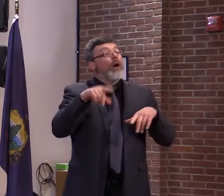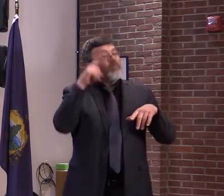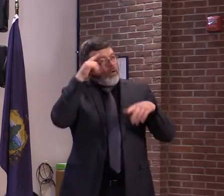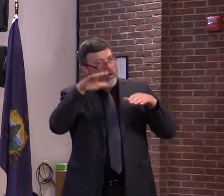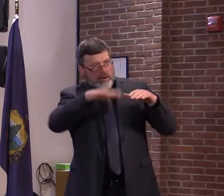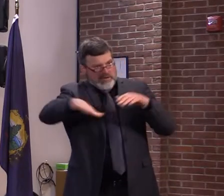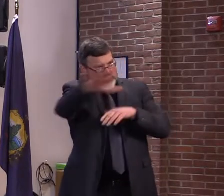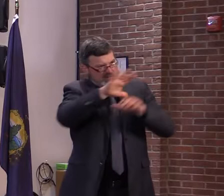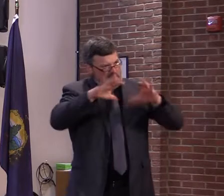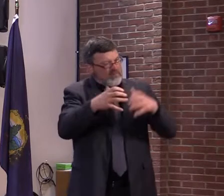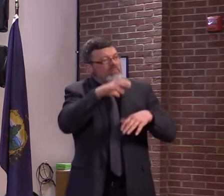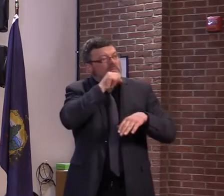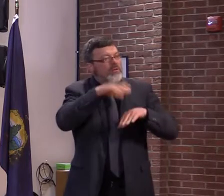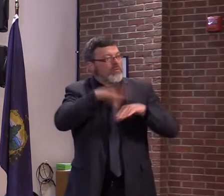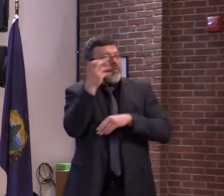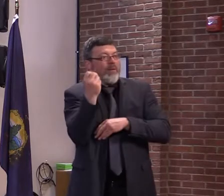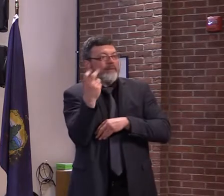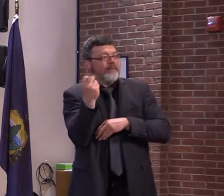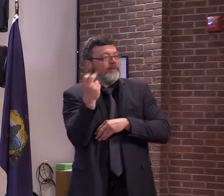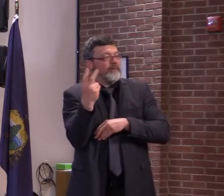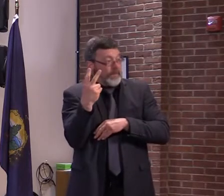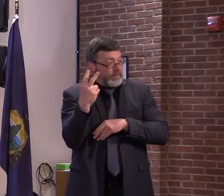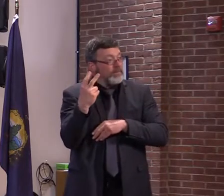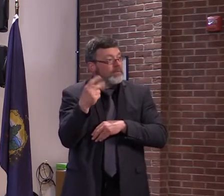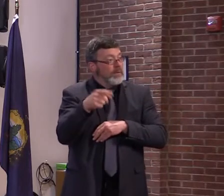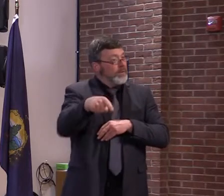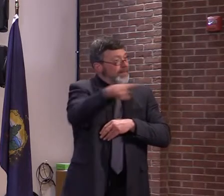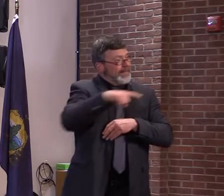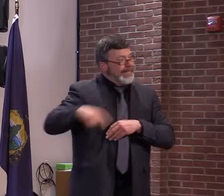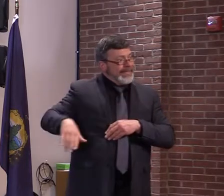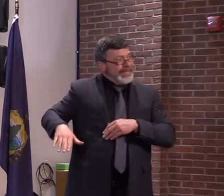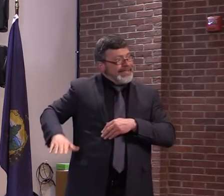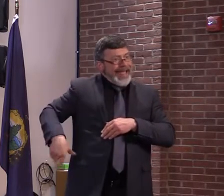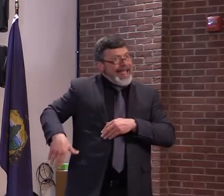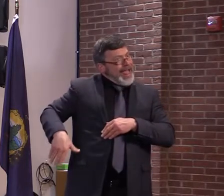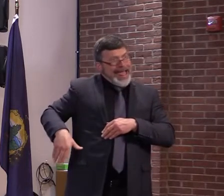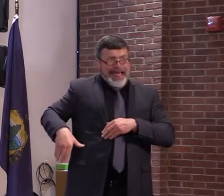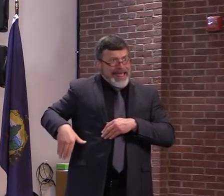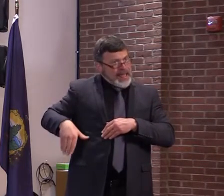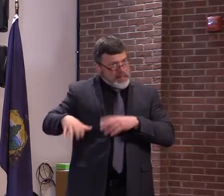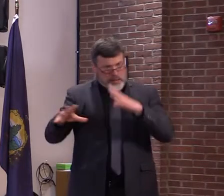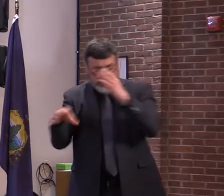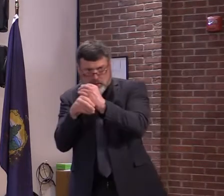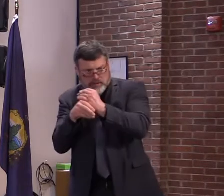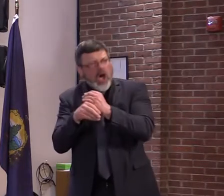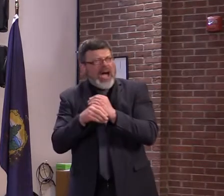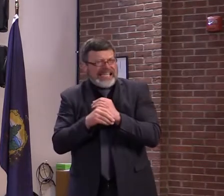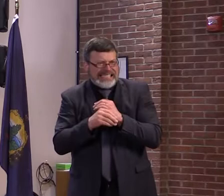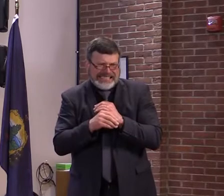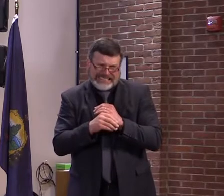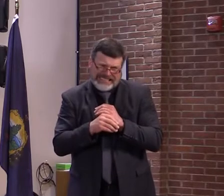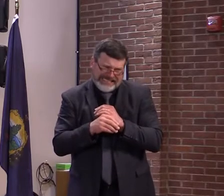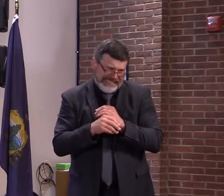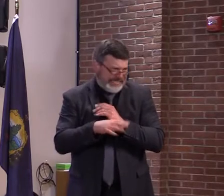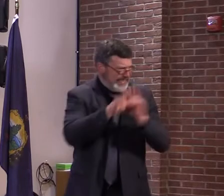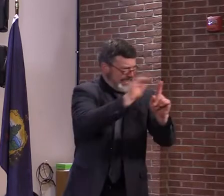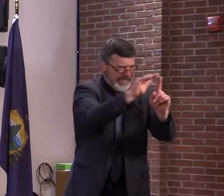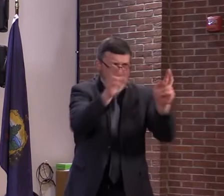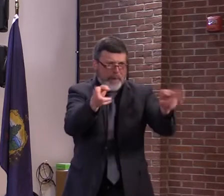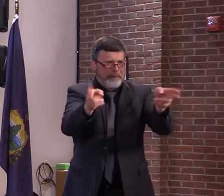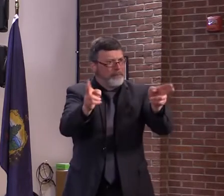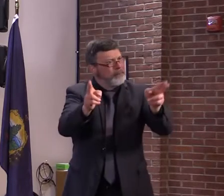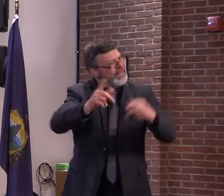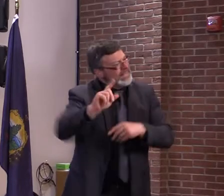shot, I urge you to do so, especially if you're at higher risk. Now for this second booster or fourth